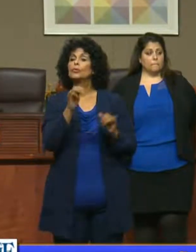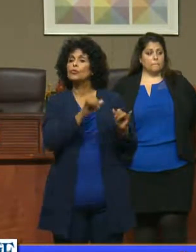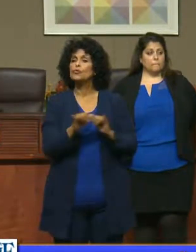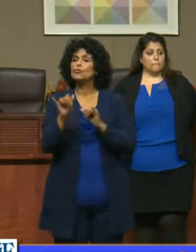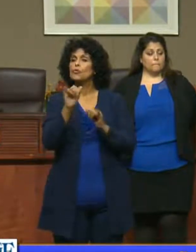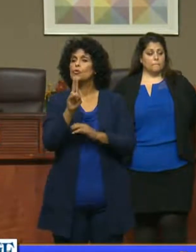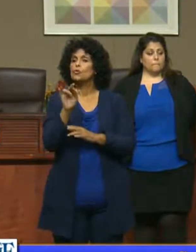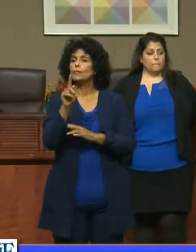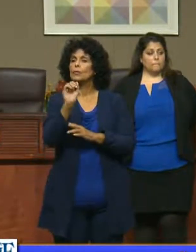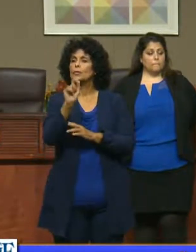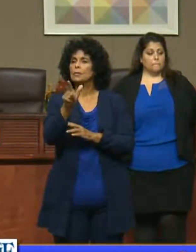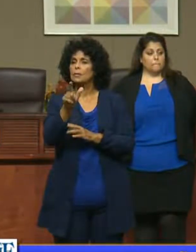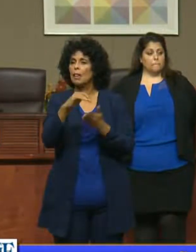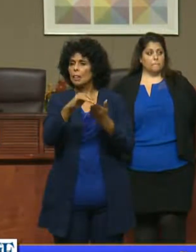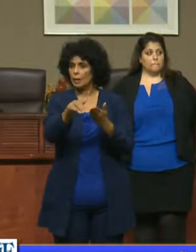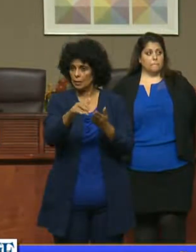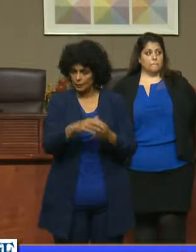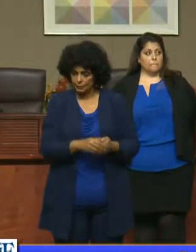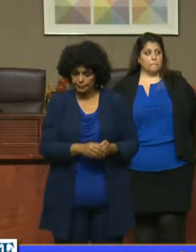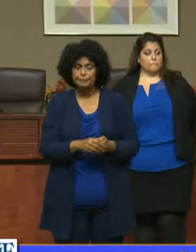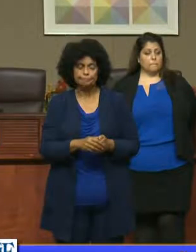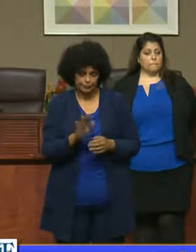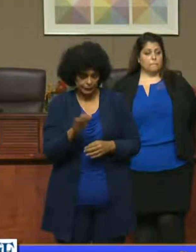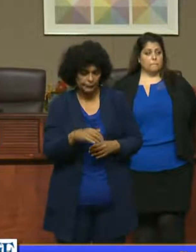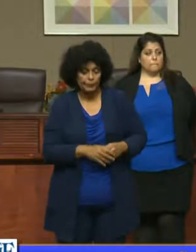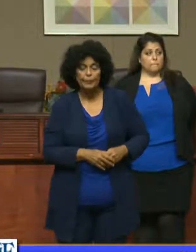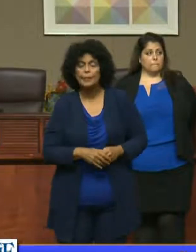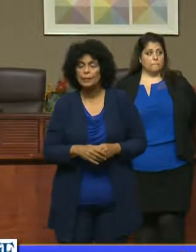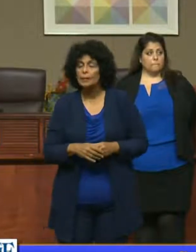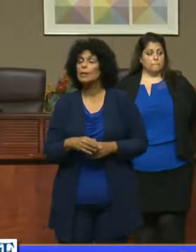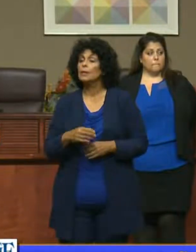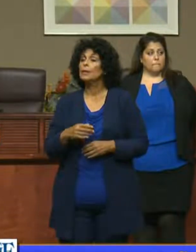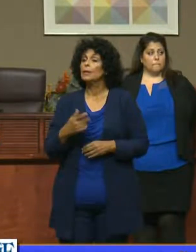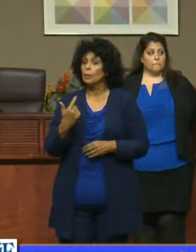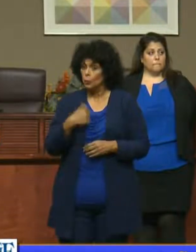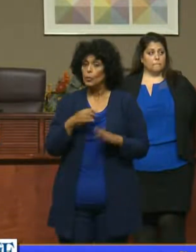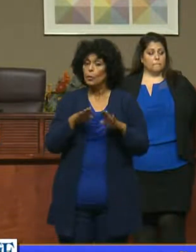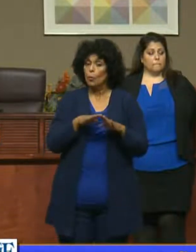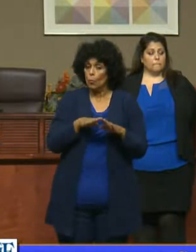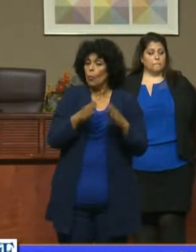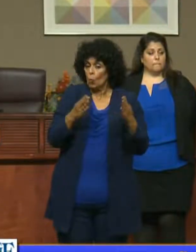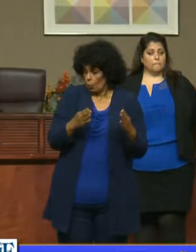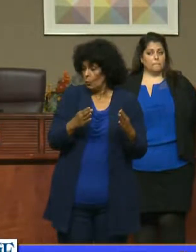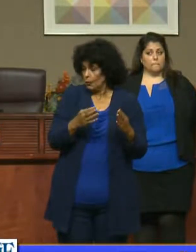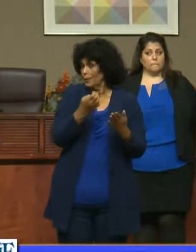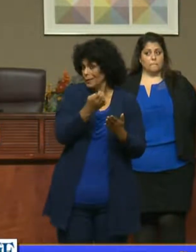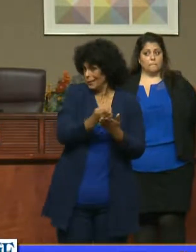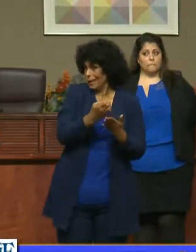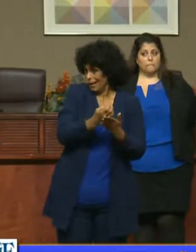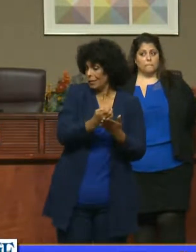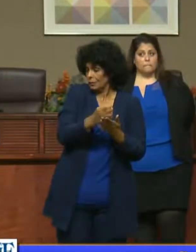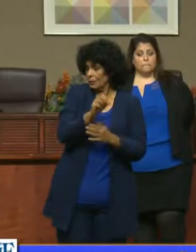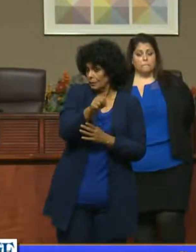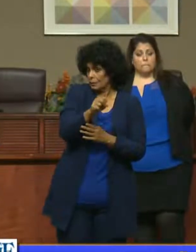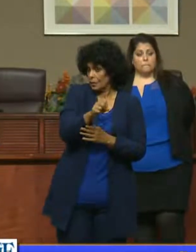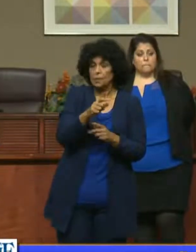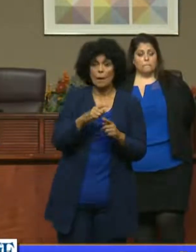While we have reopened our economy, it's still not back to the level that it was